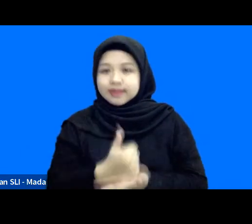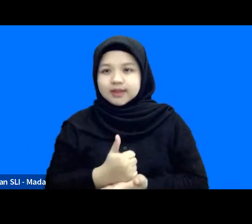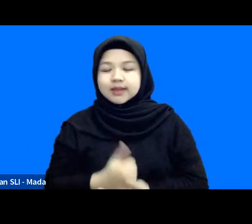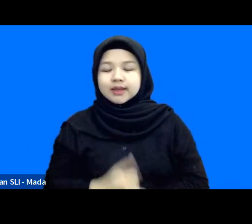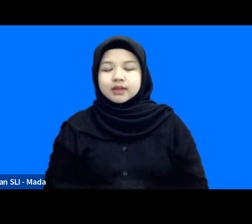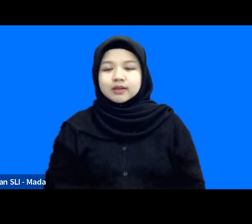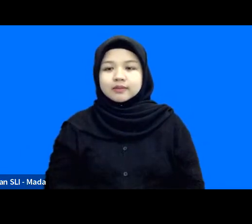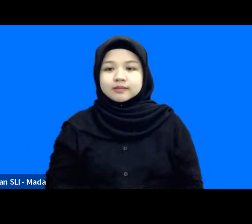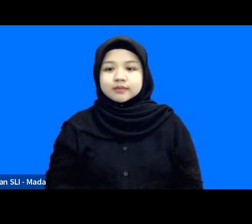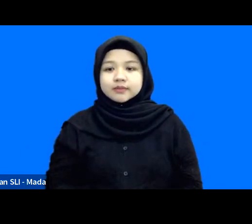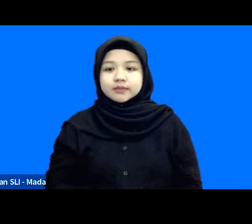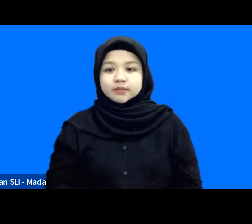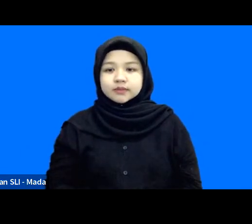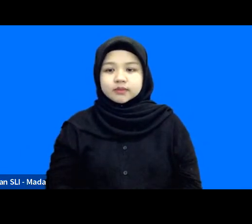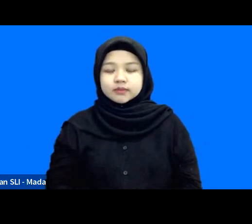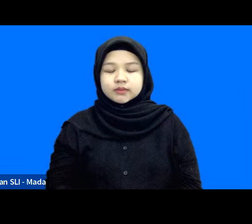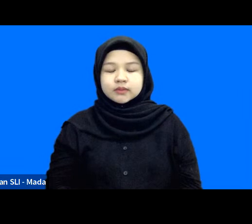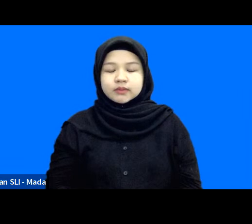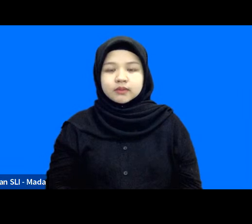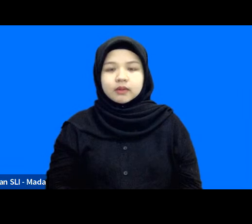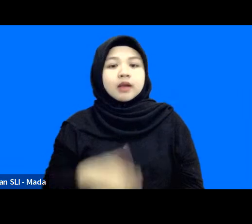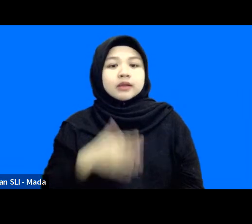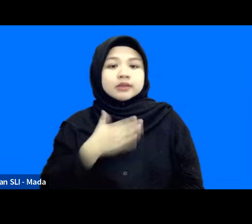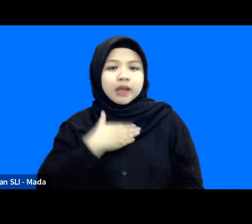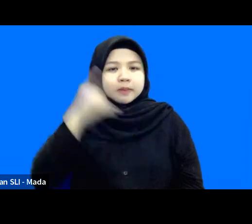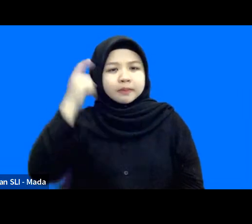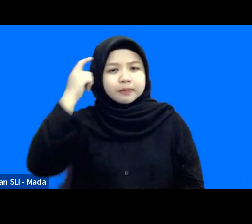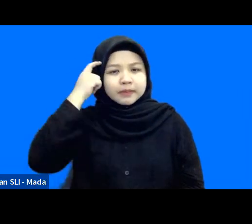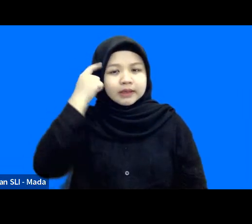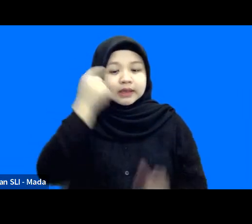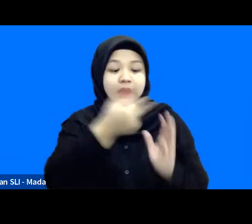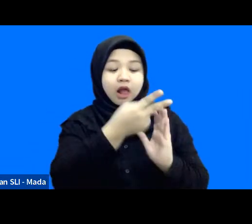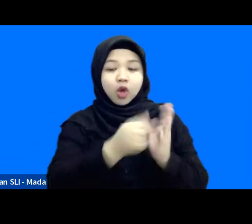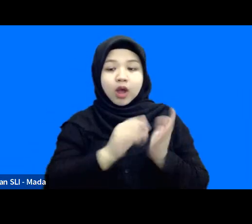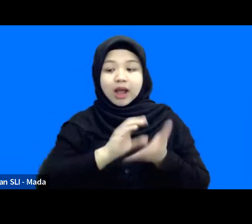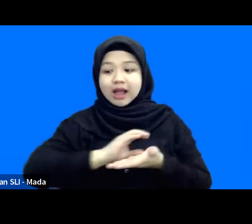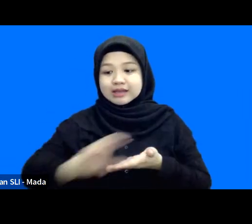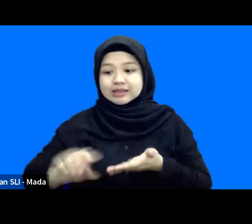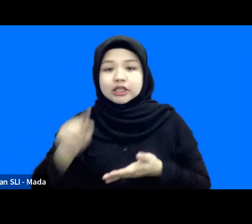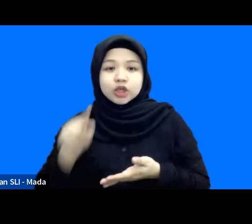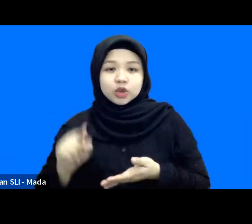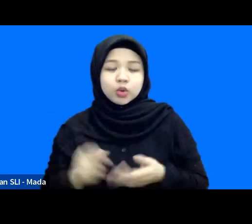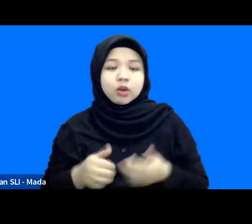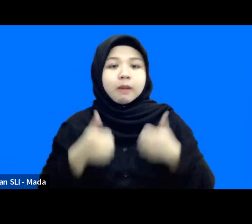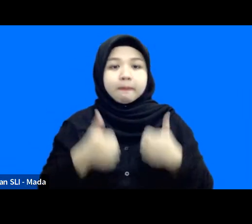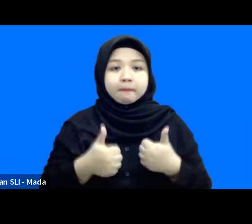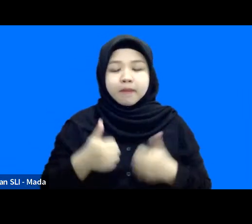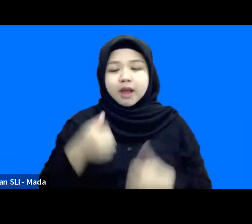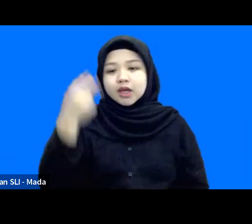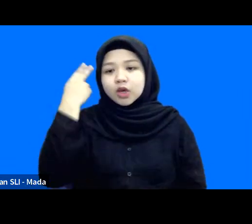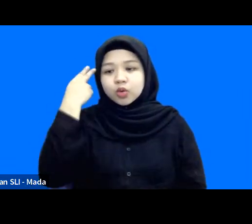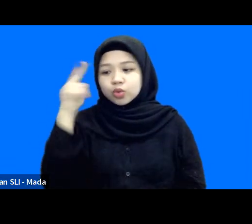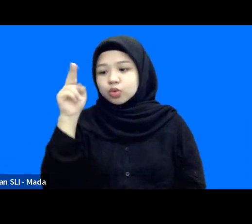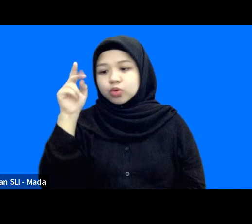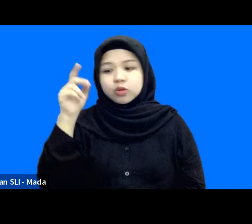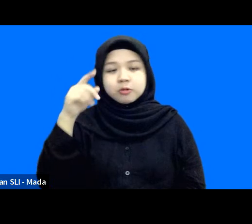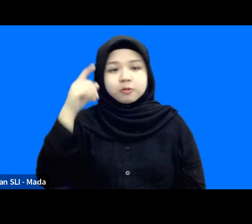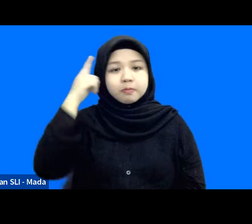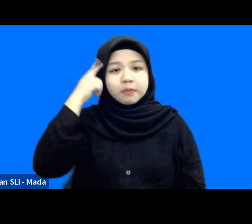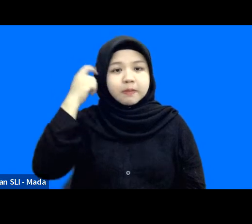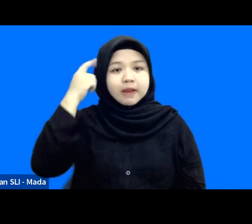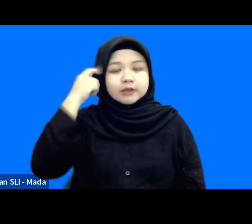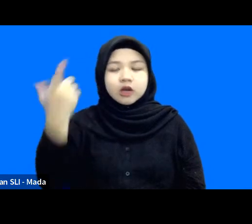for increasing the allocation for non-formal, informal, and community learning centers that